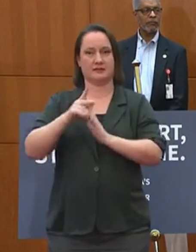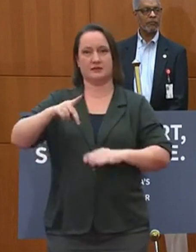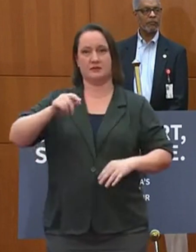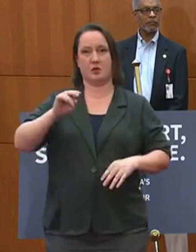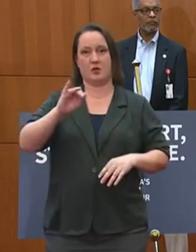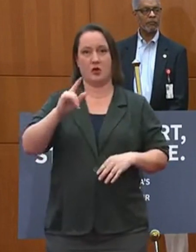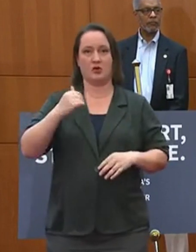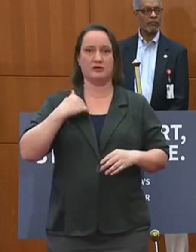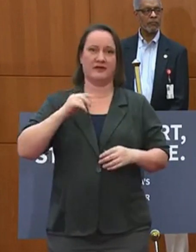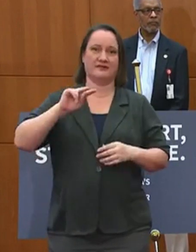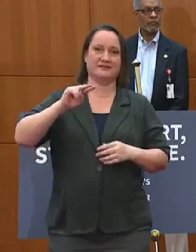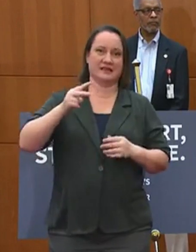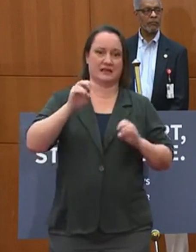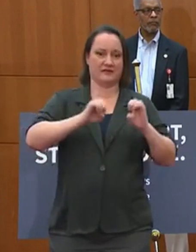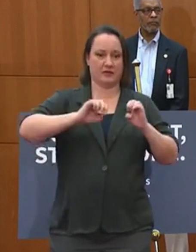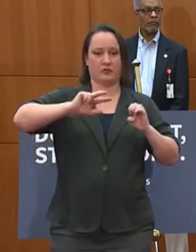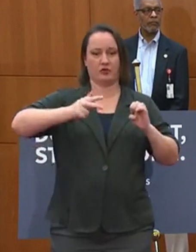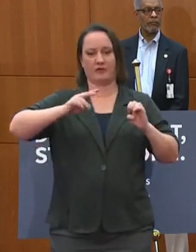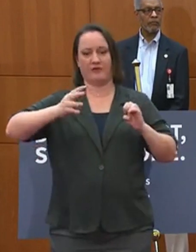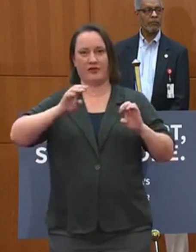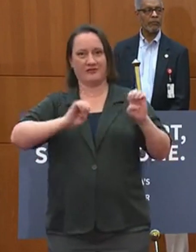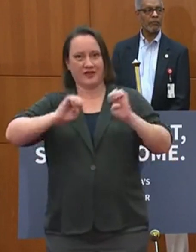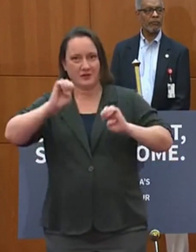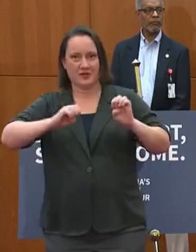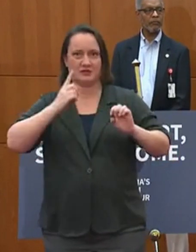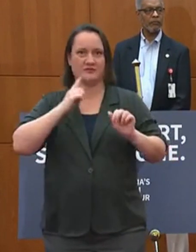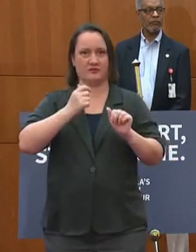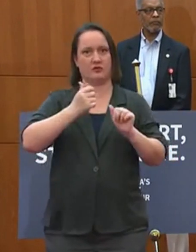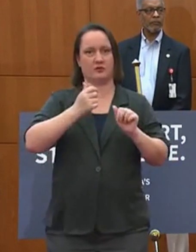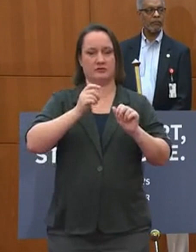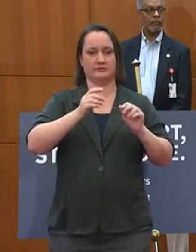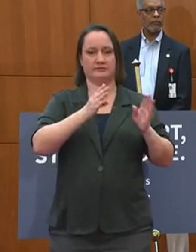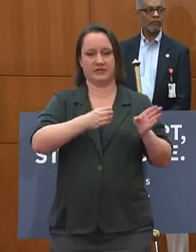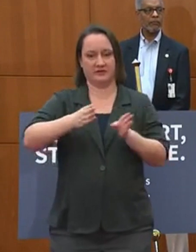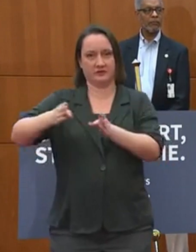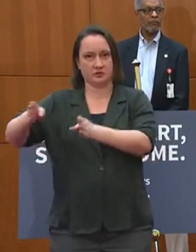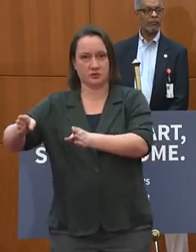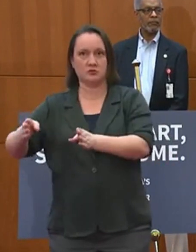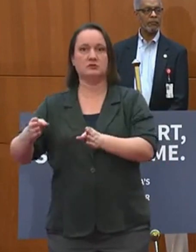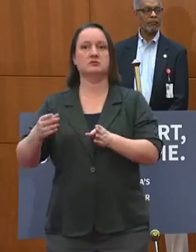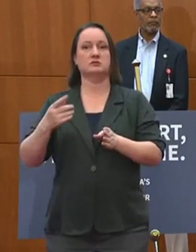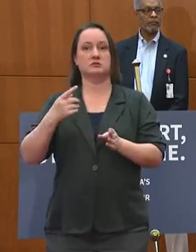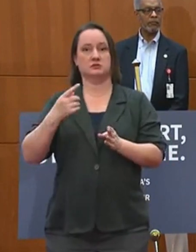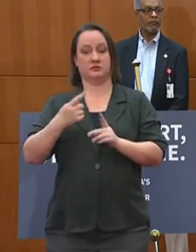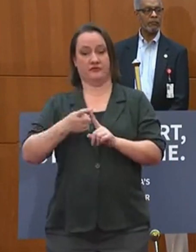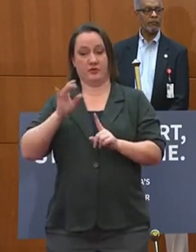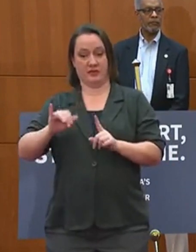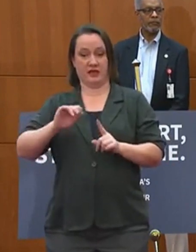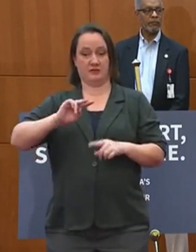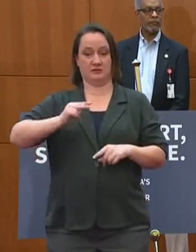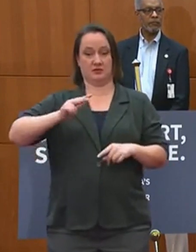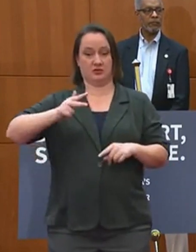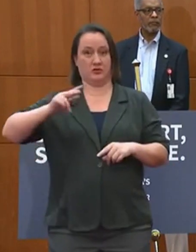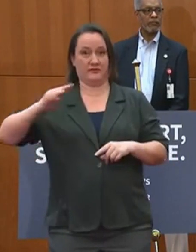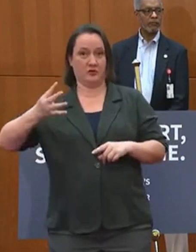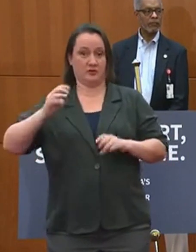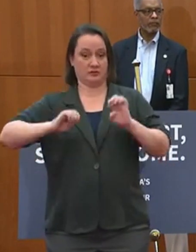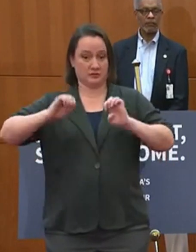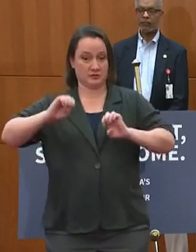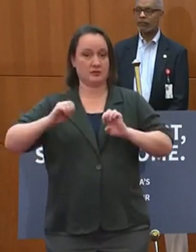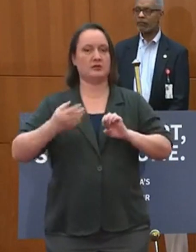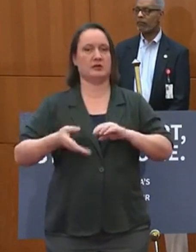third and fourth look. And because of that, they've increased the parole release percentage. Luann Rice with the